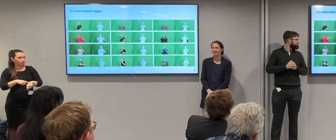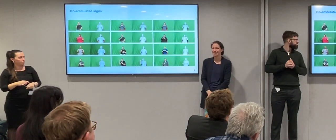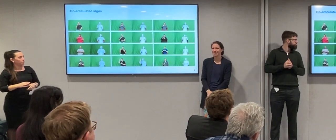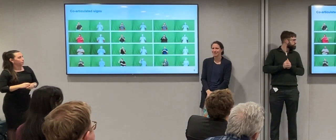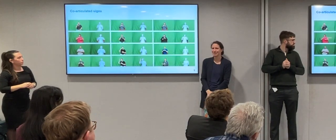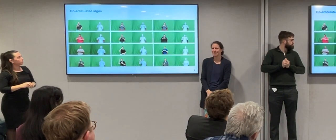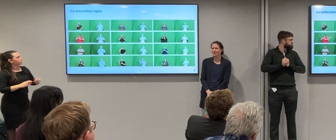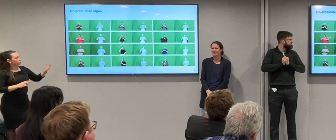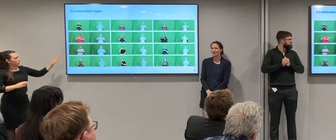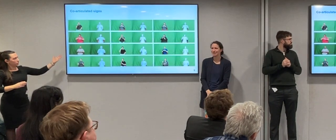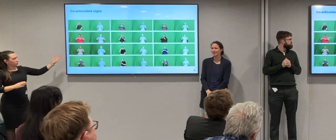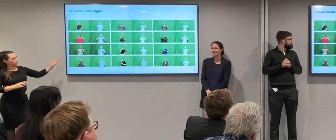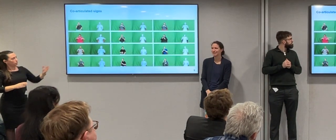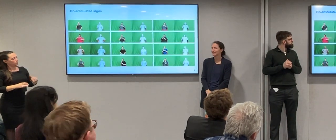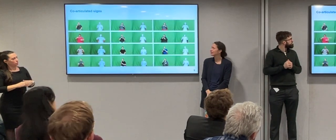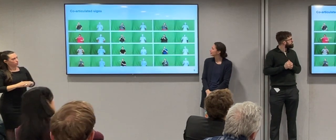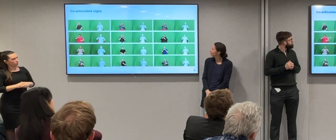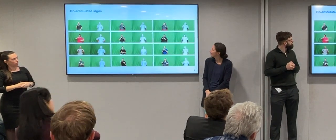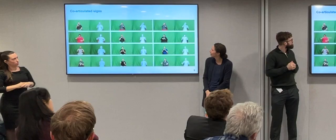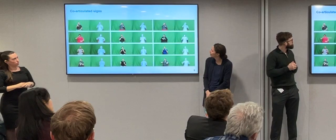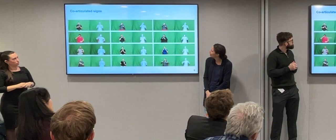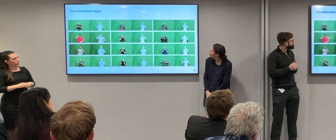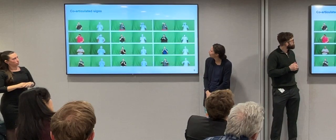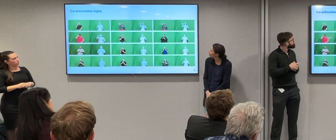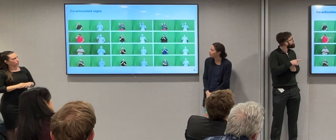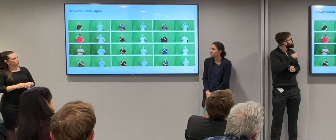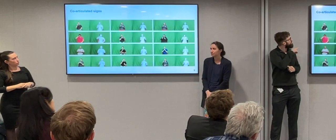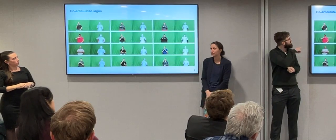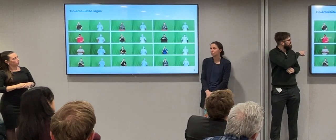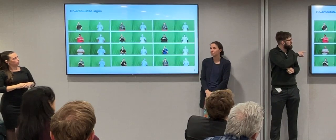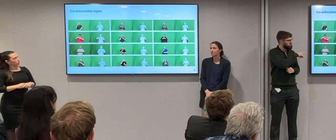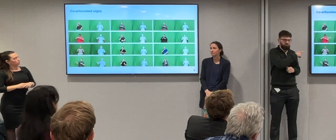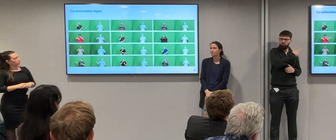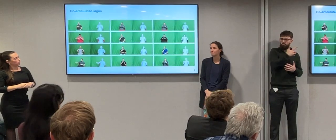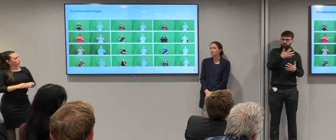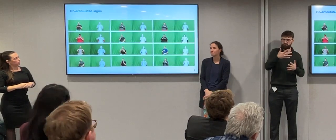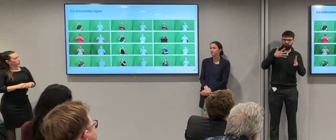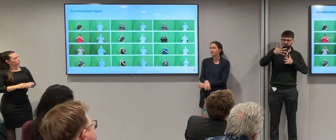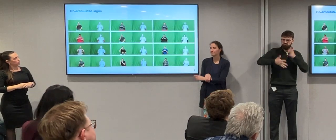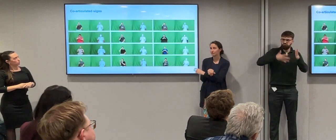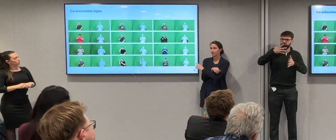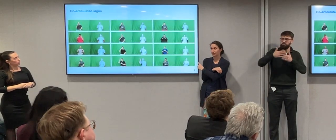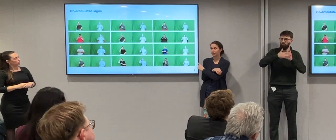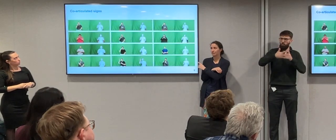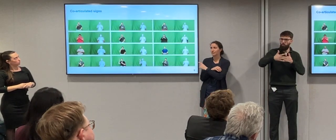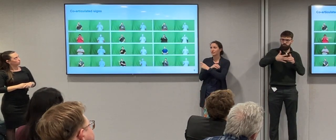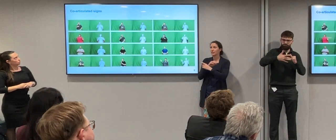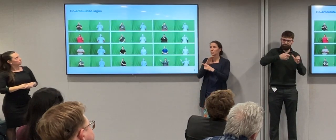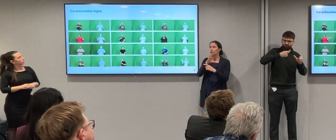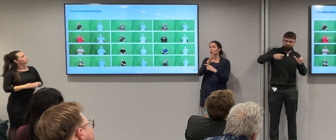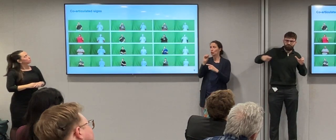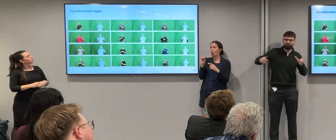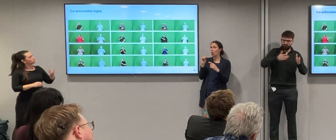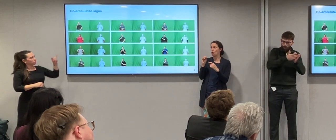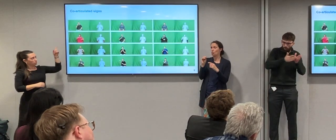So here, you can see the co-articulated sign. So it's a more continuous of a motion.